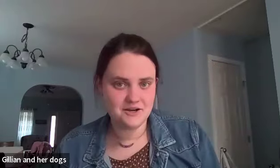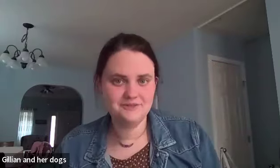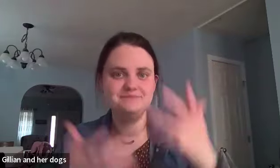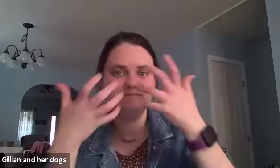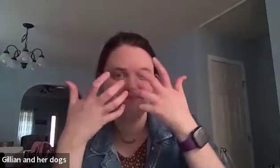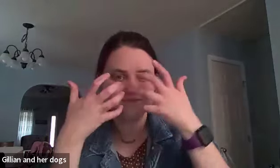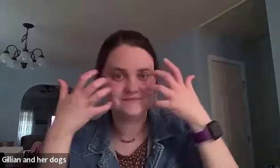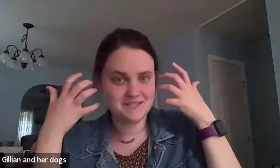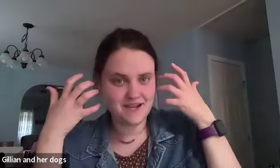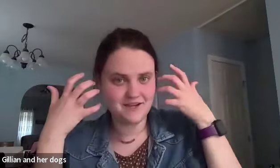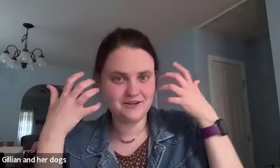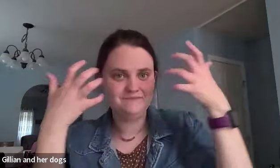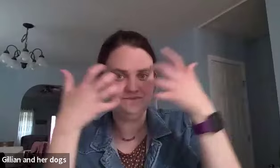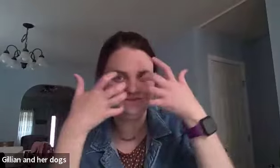tiger, tiger.